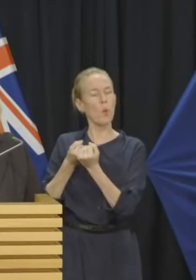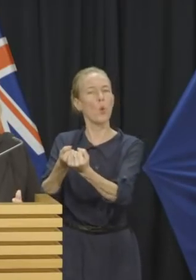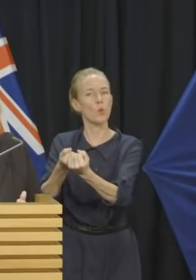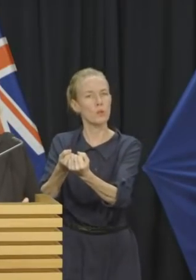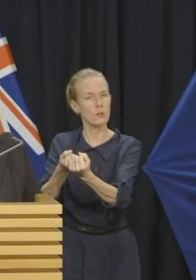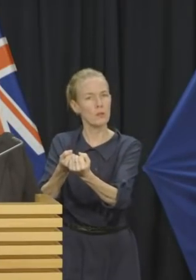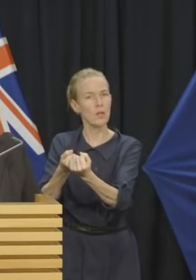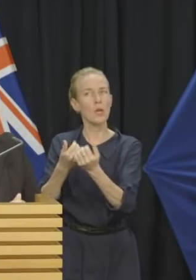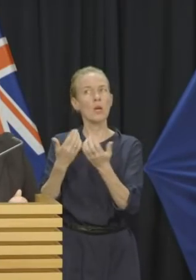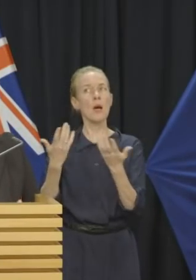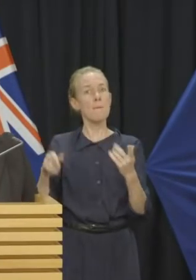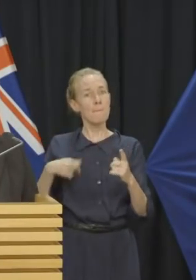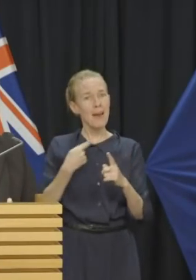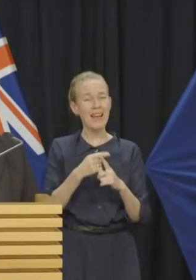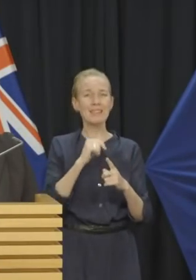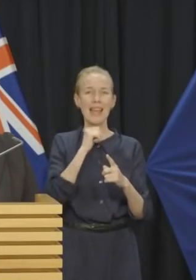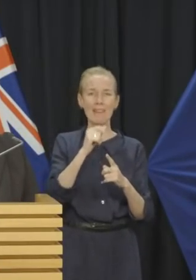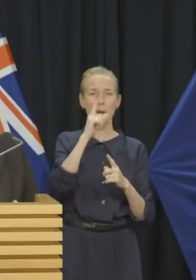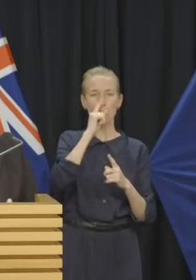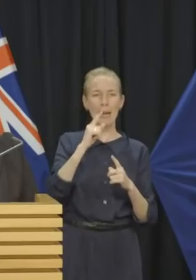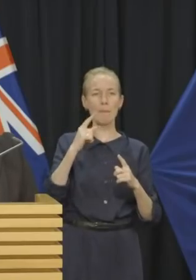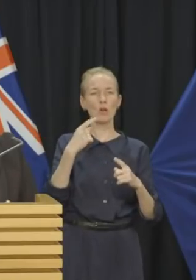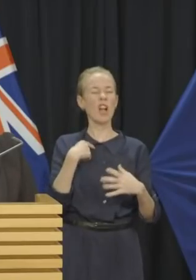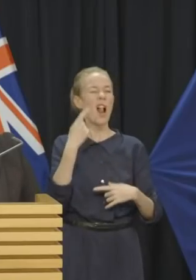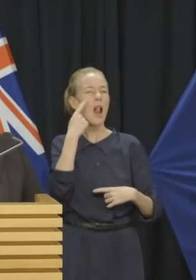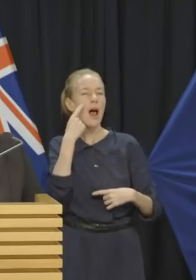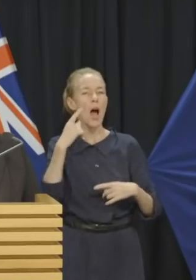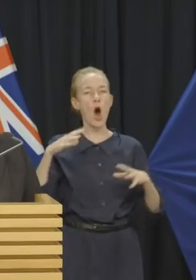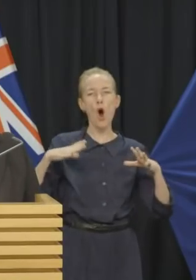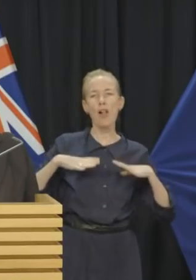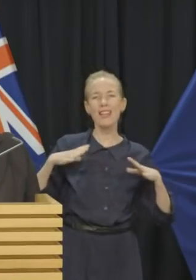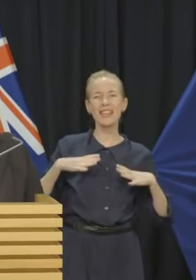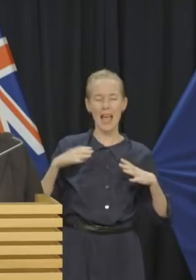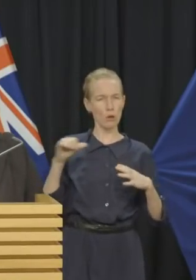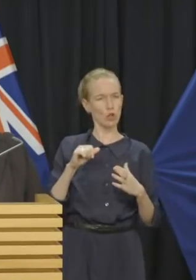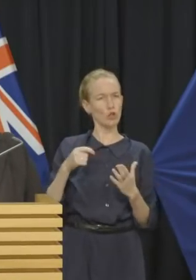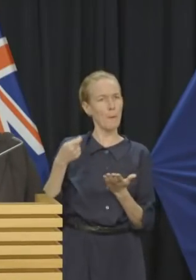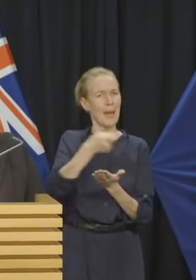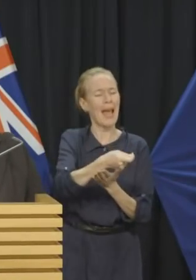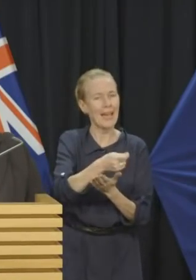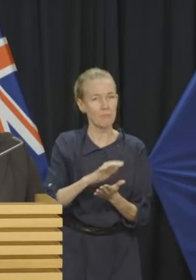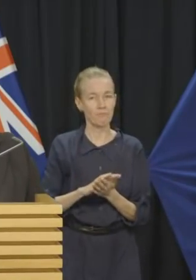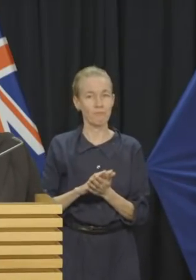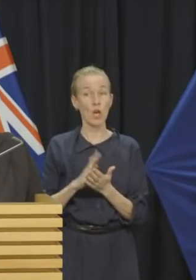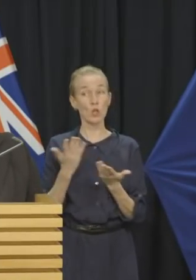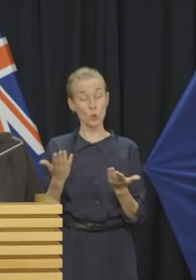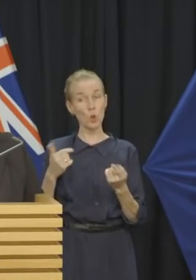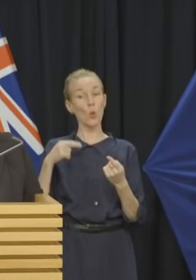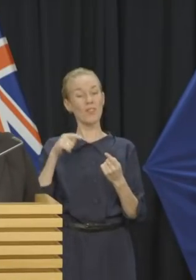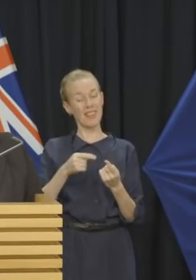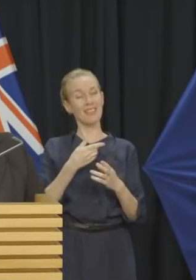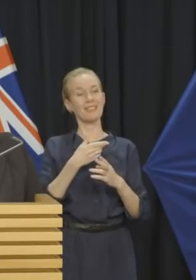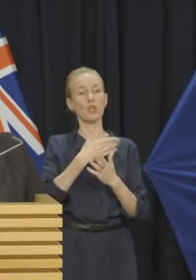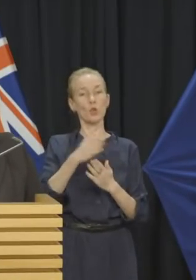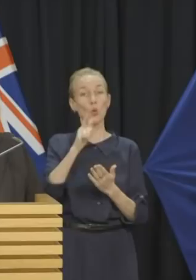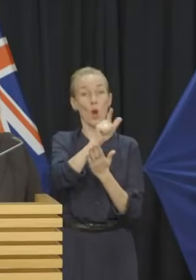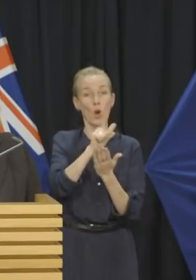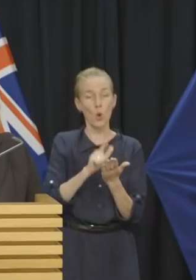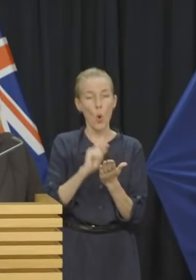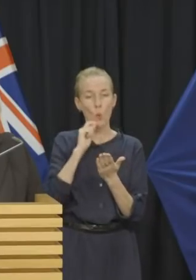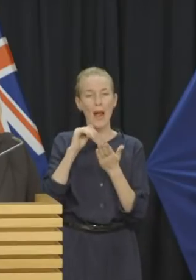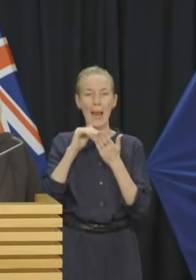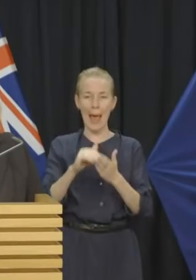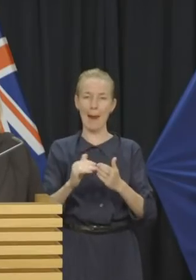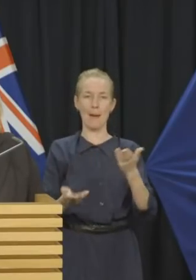here, to work here, to pay tax here, to send their kids to school here, with the ability for us to collect over